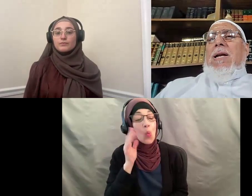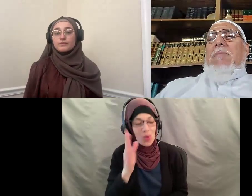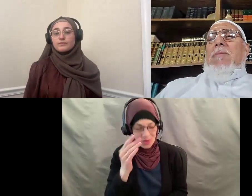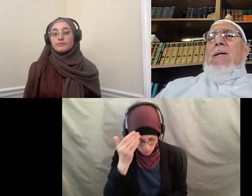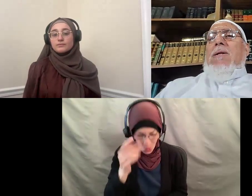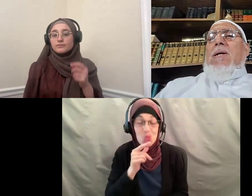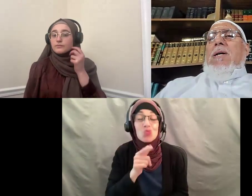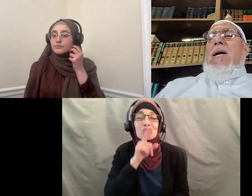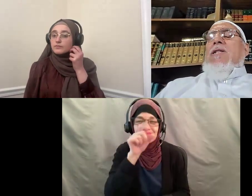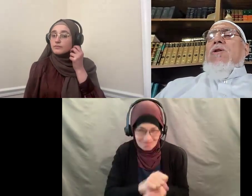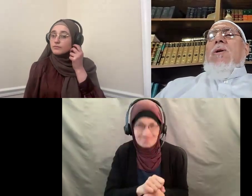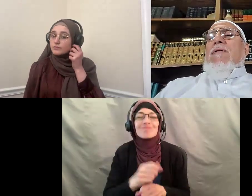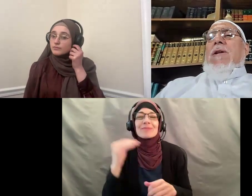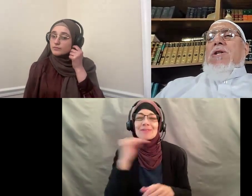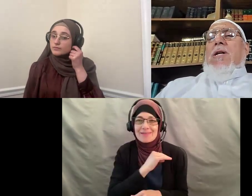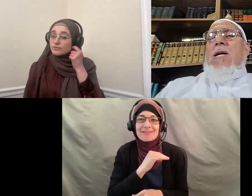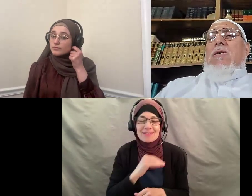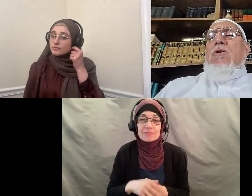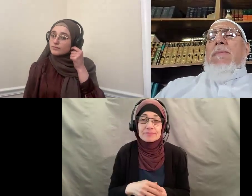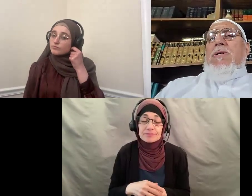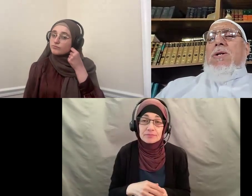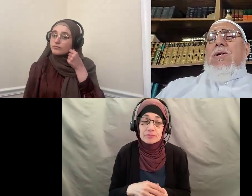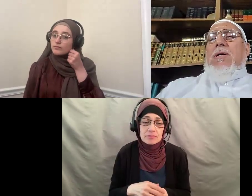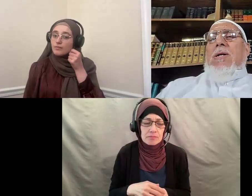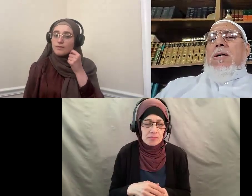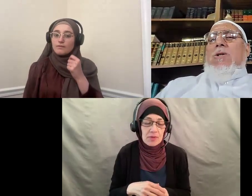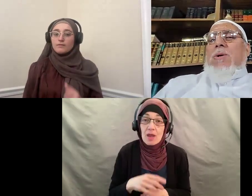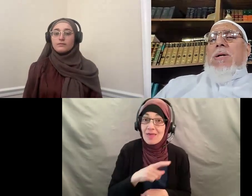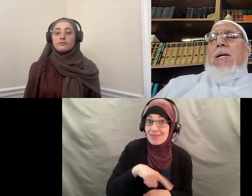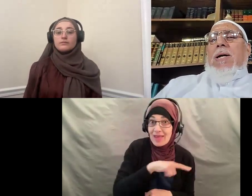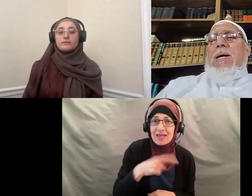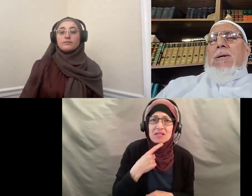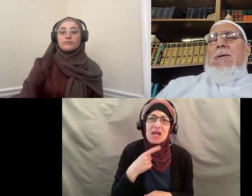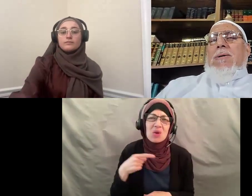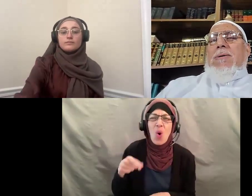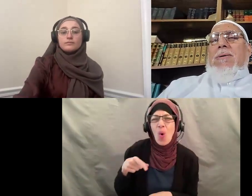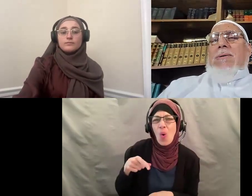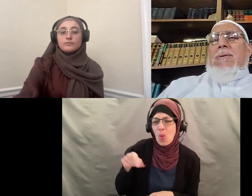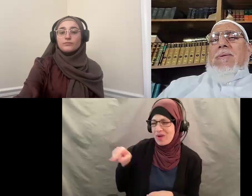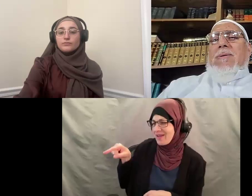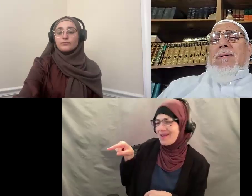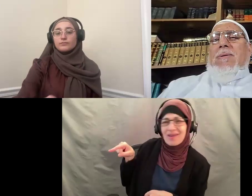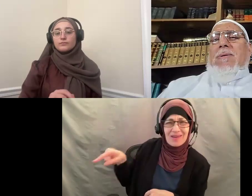They claim that he has no revelation, he has no message, he is only a liar.